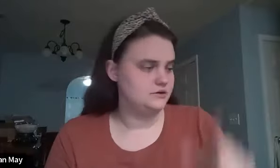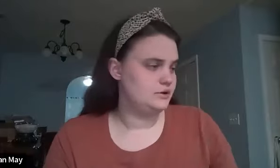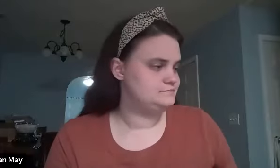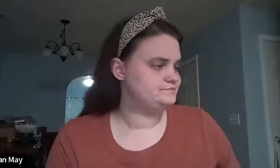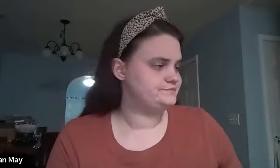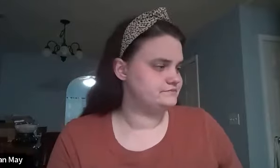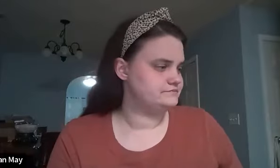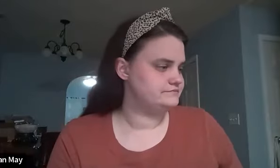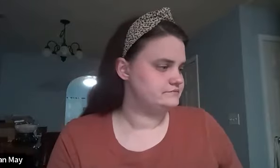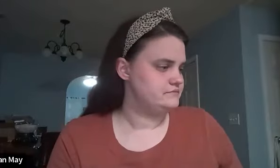clearer.